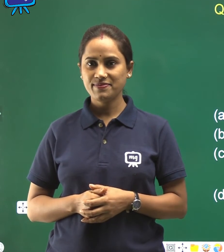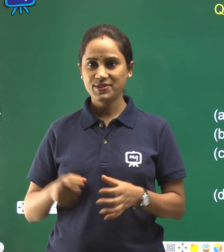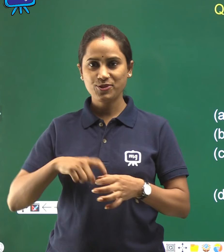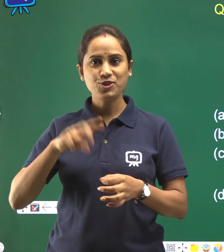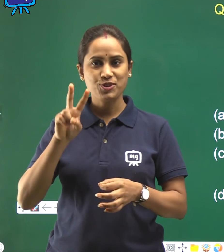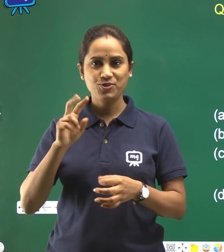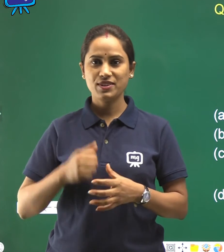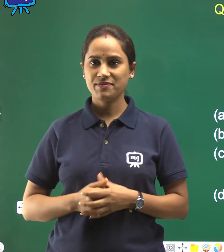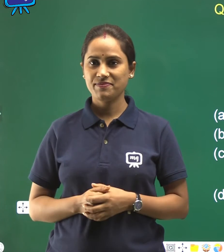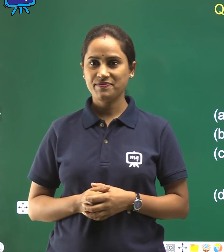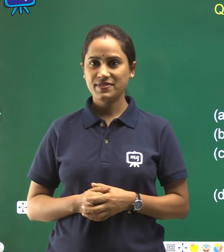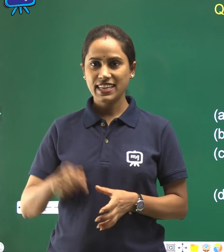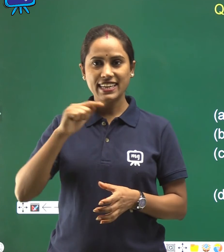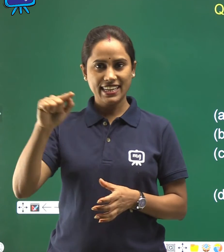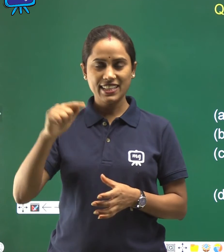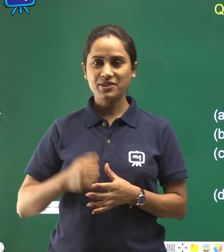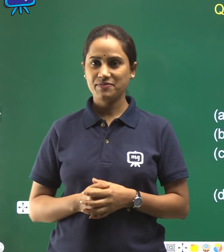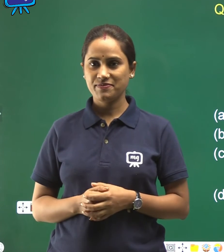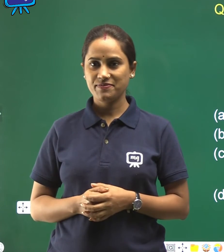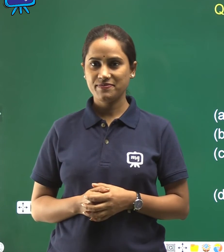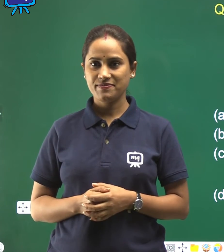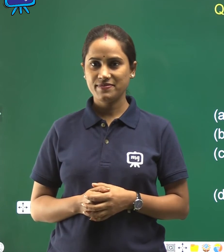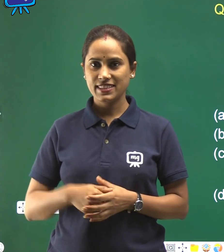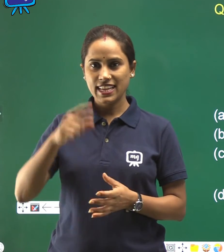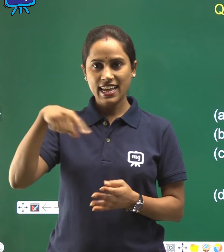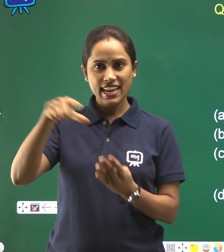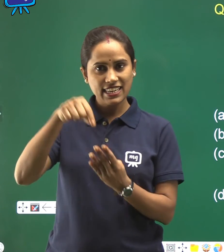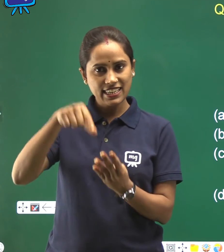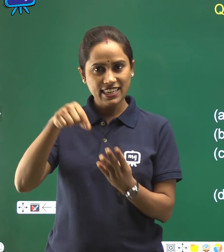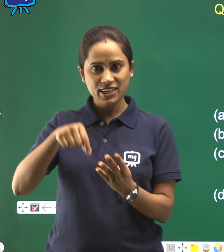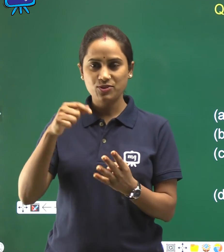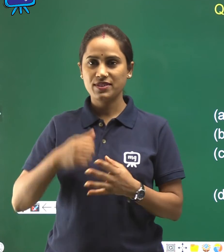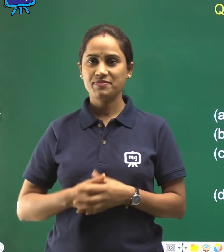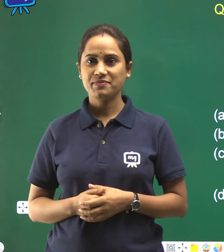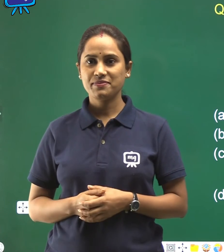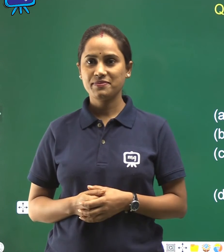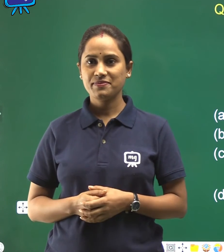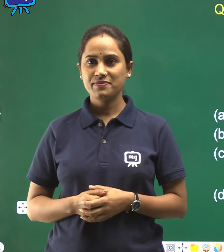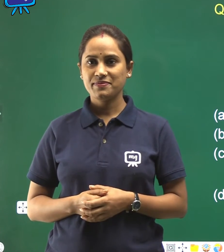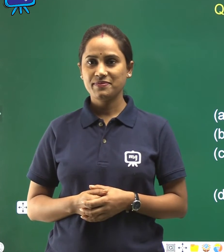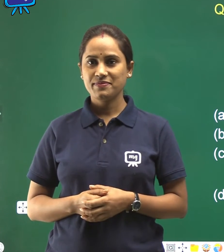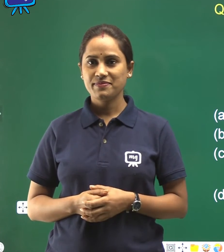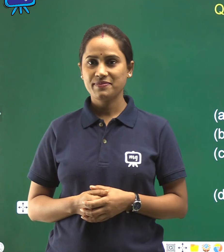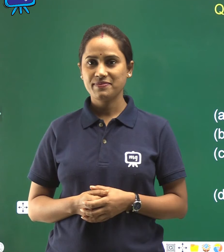Question number 2. Take the correct alternative.